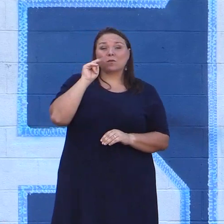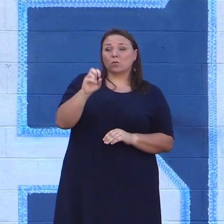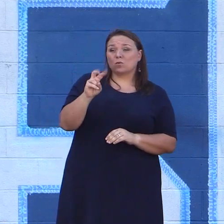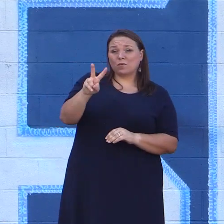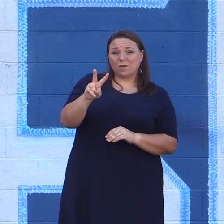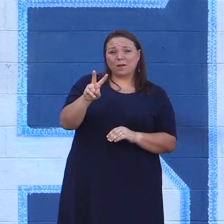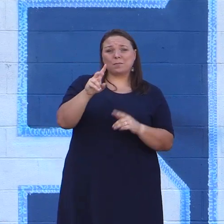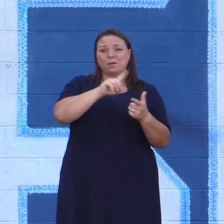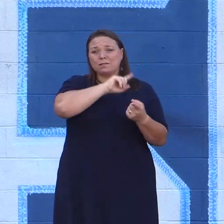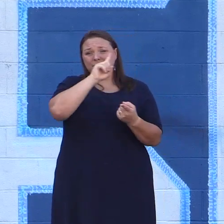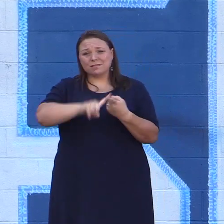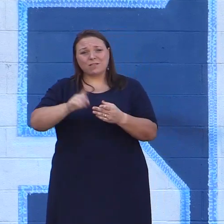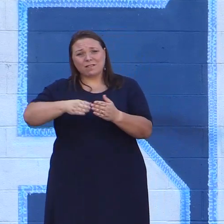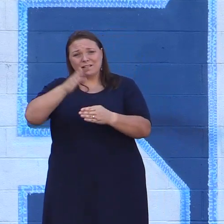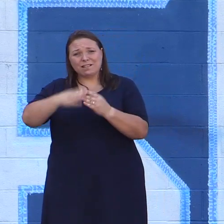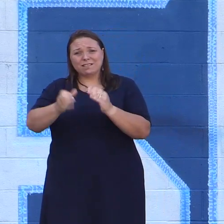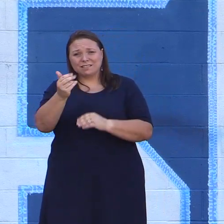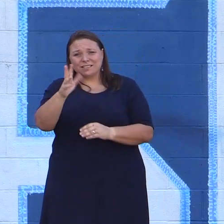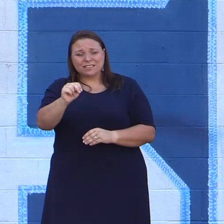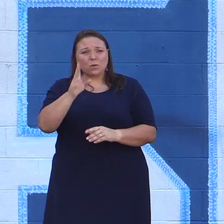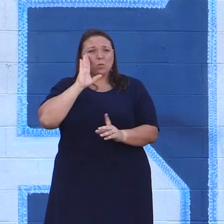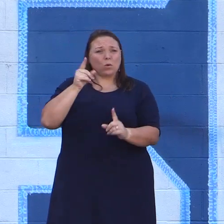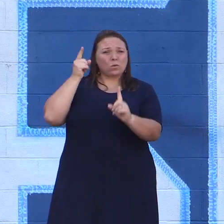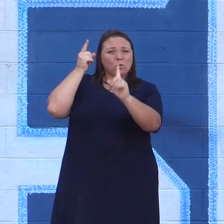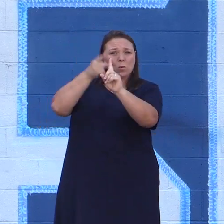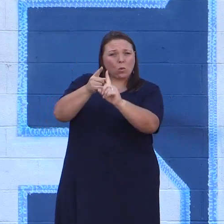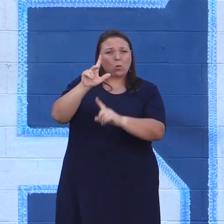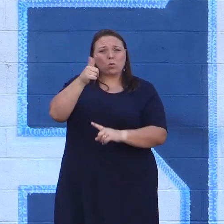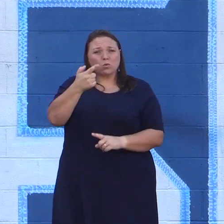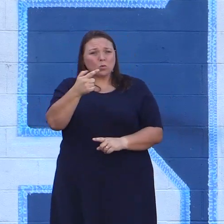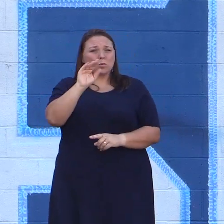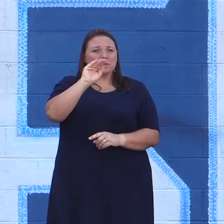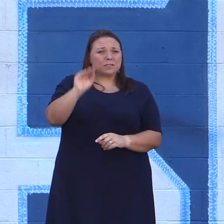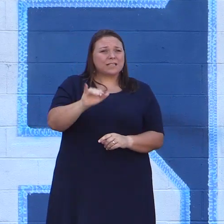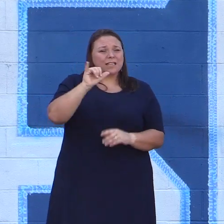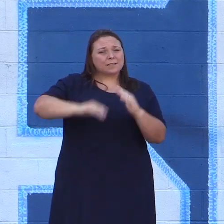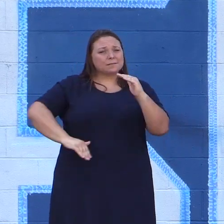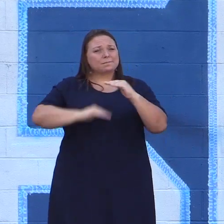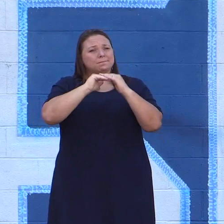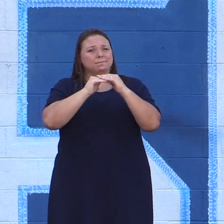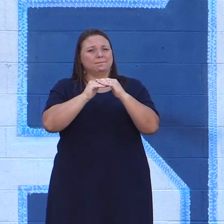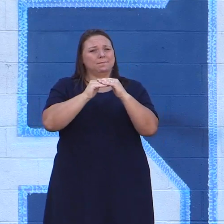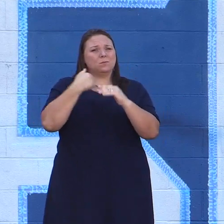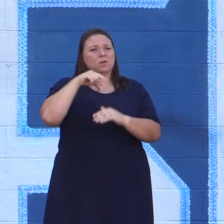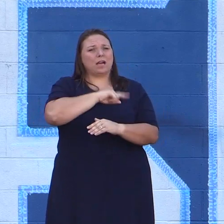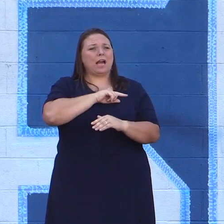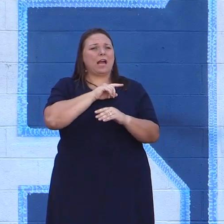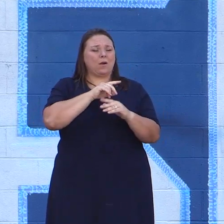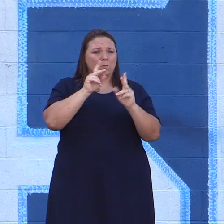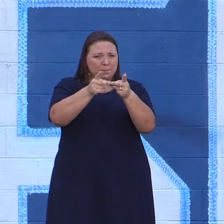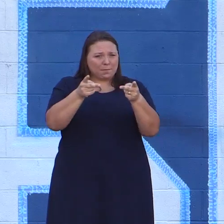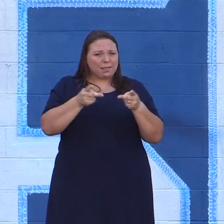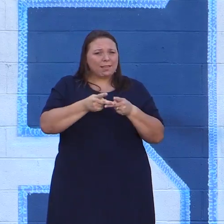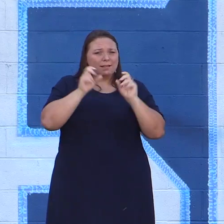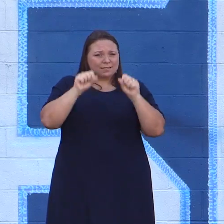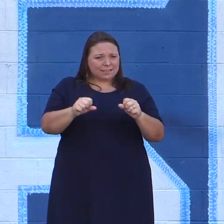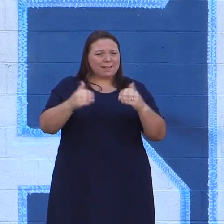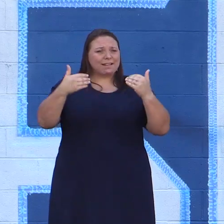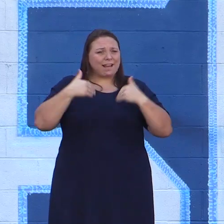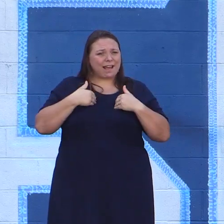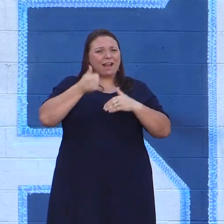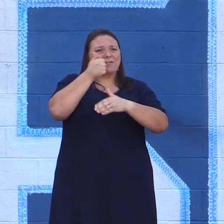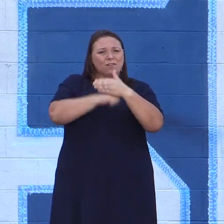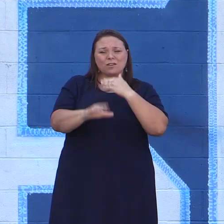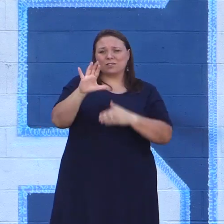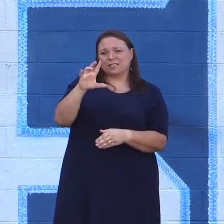November until the end of the season, we aim to reach 21%, which is the maximum capacity our facility can accommodate under current